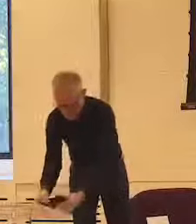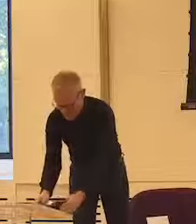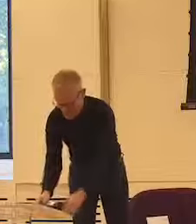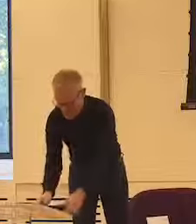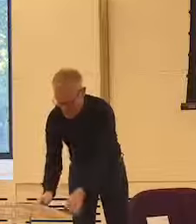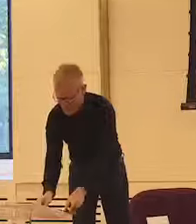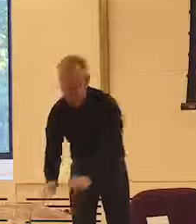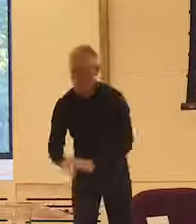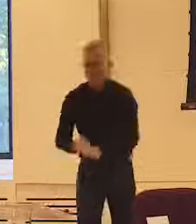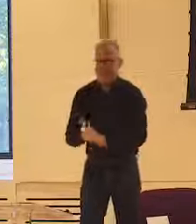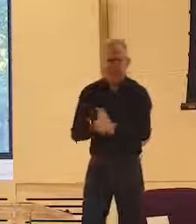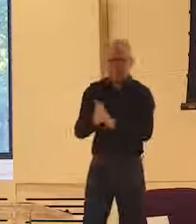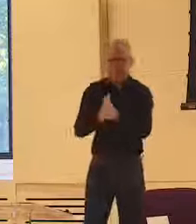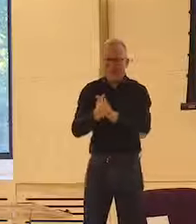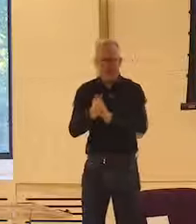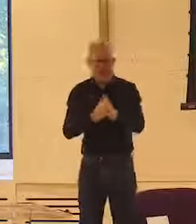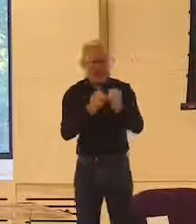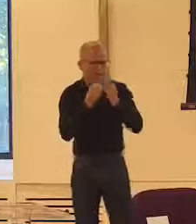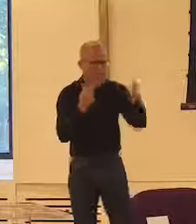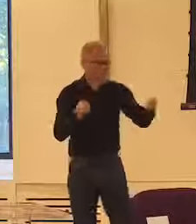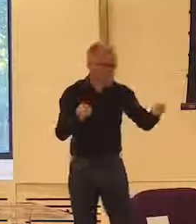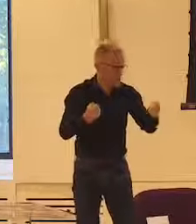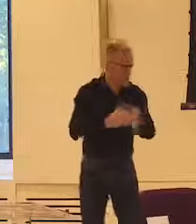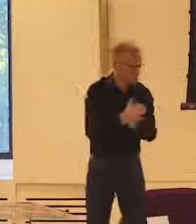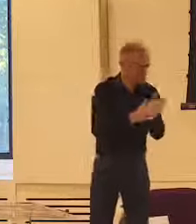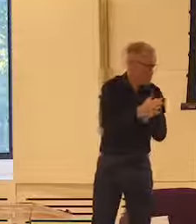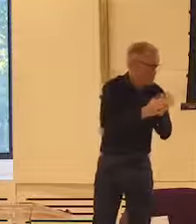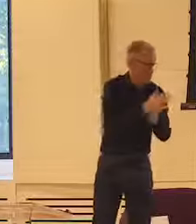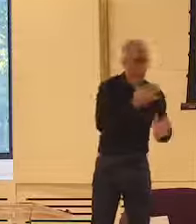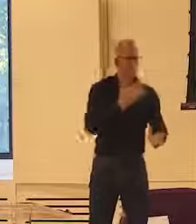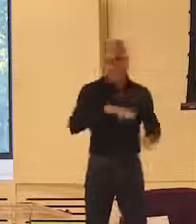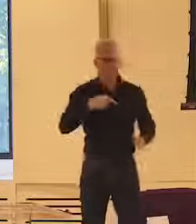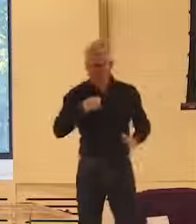and this is the oven that we're going to warm up. Something's cooking.